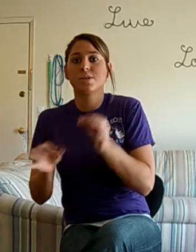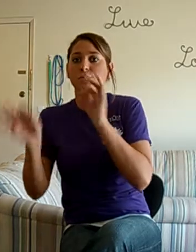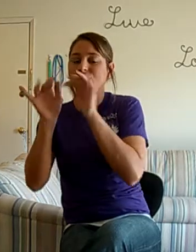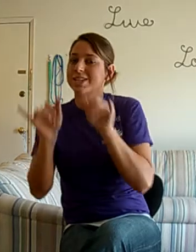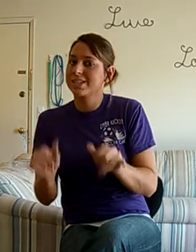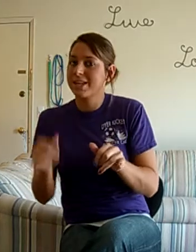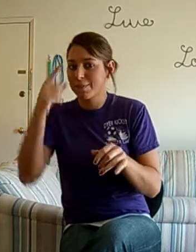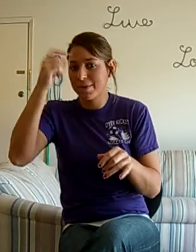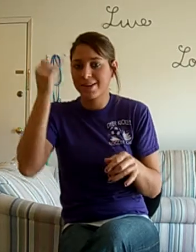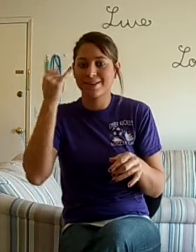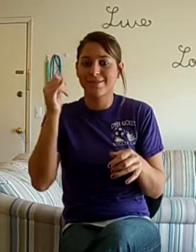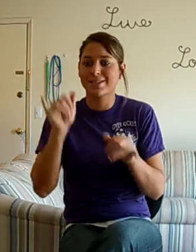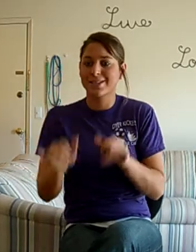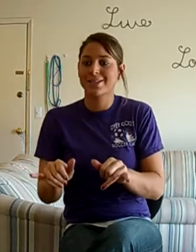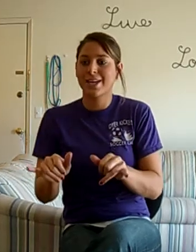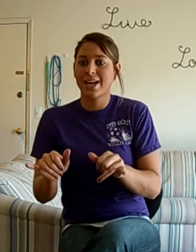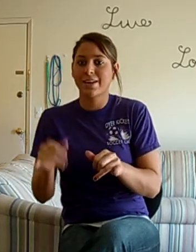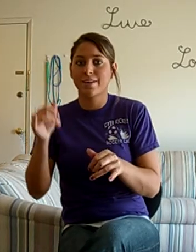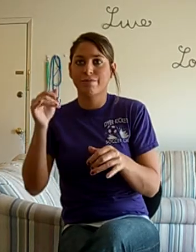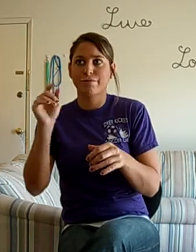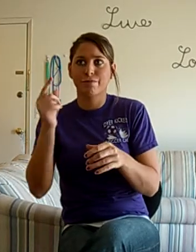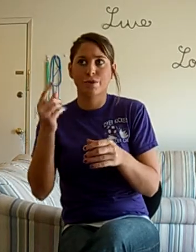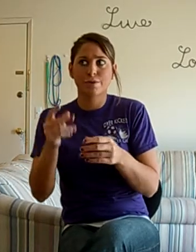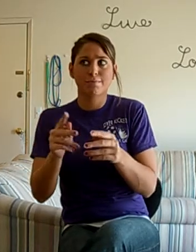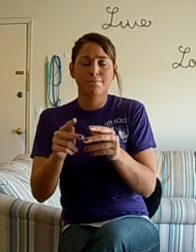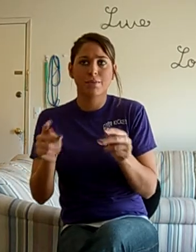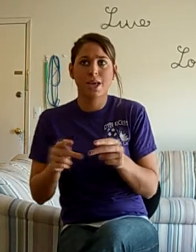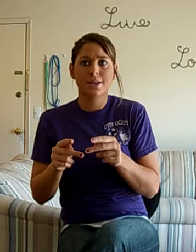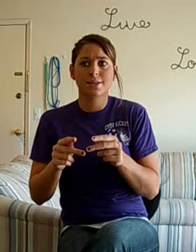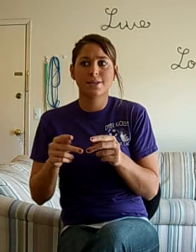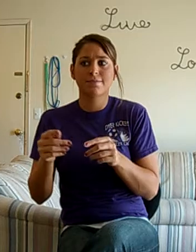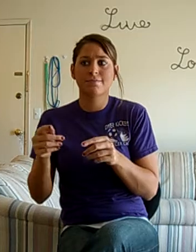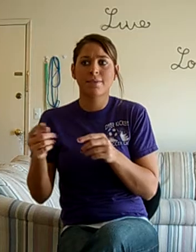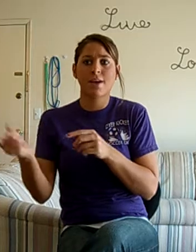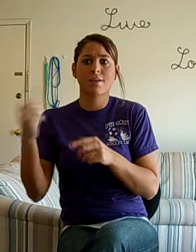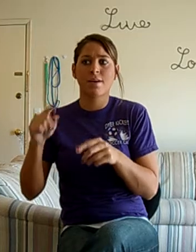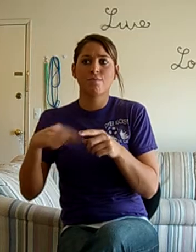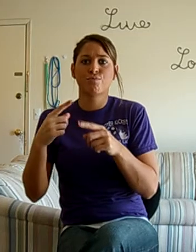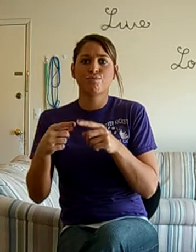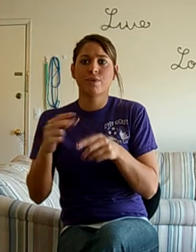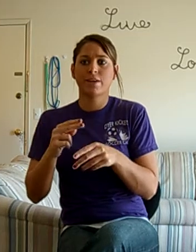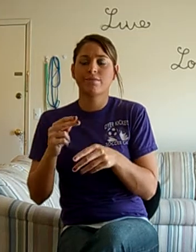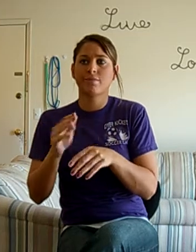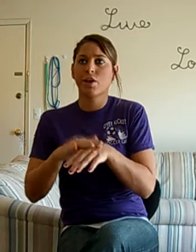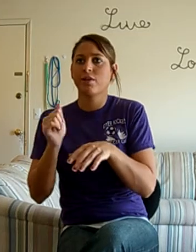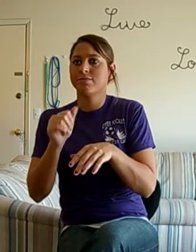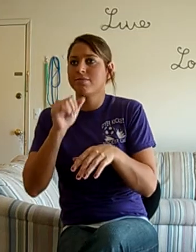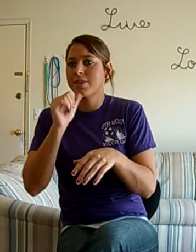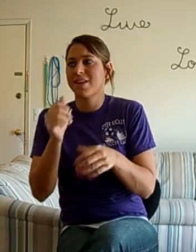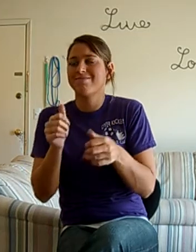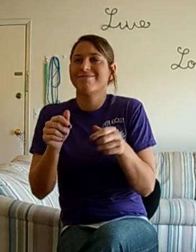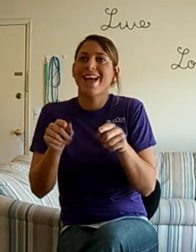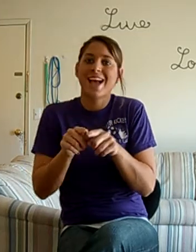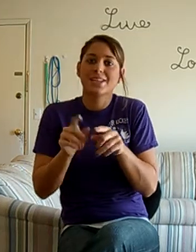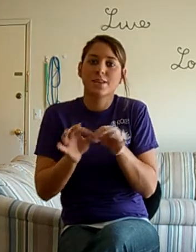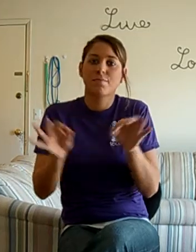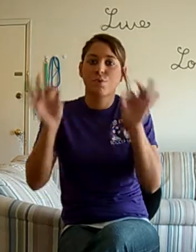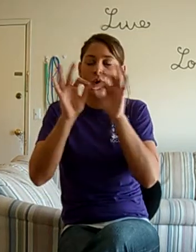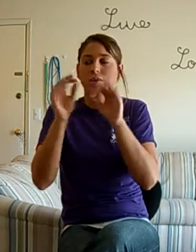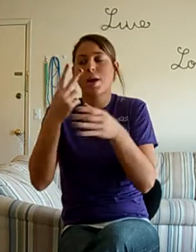first place, come when called wouldn't quite be as important in most cases. That being said, both commands are extremely